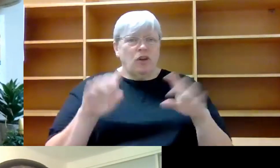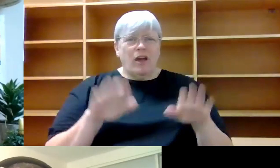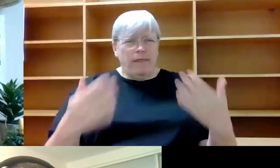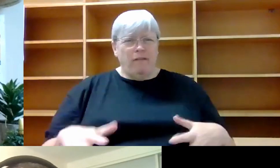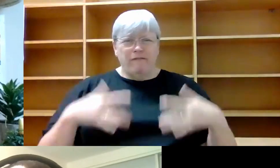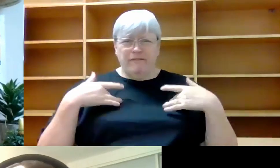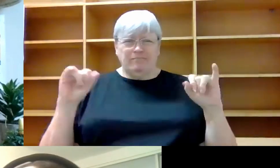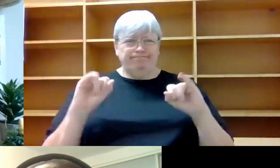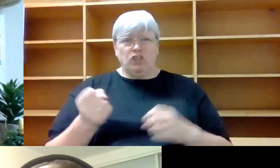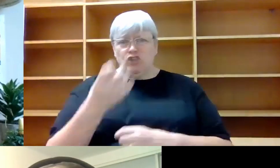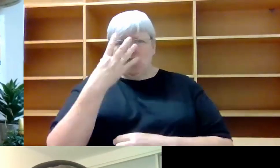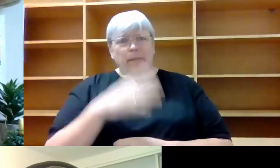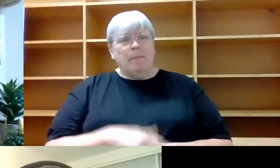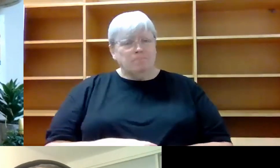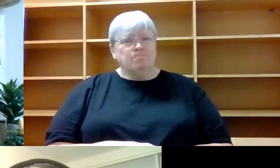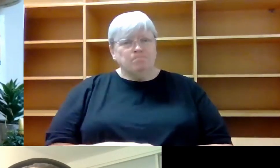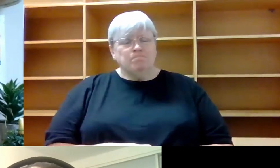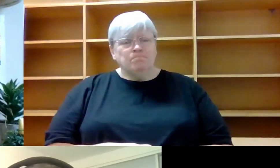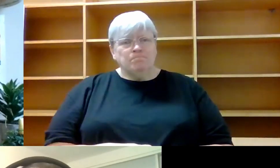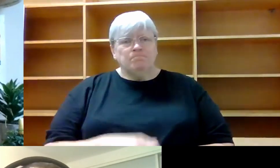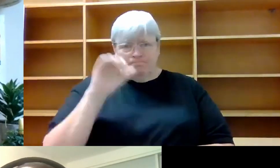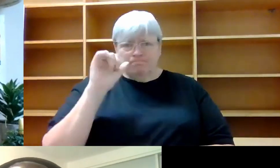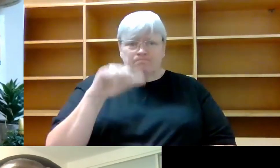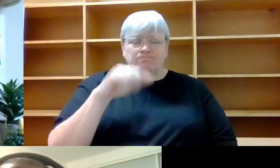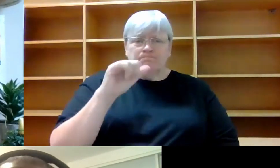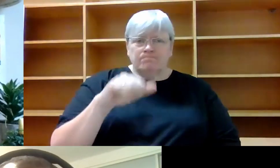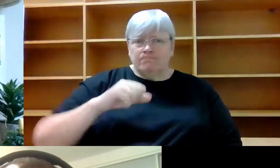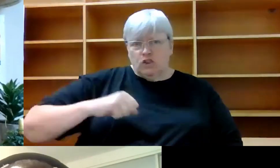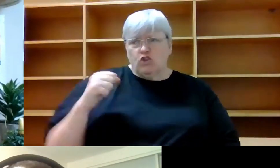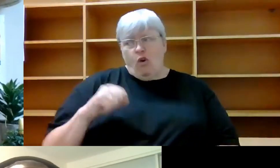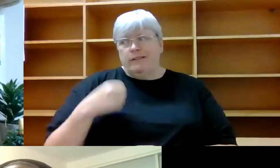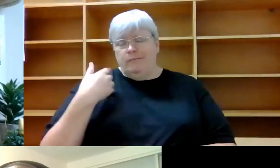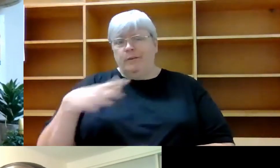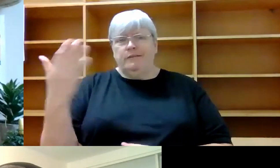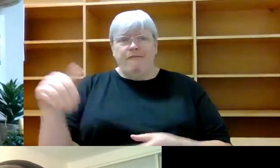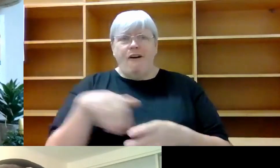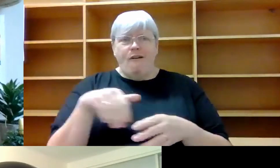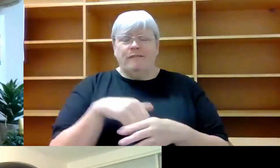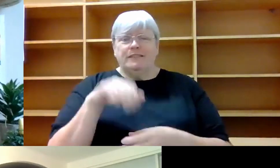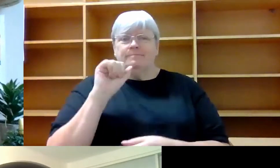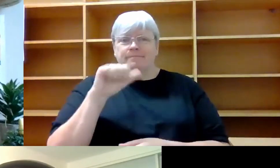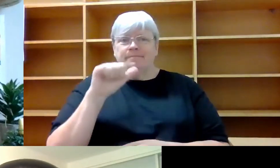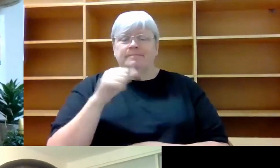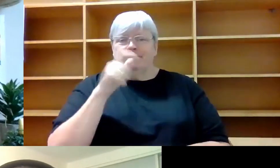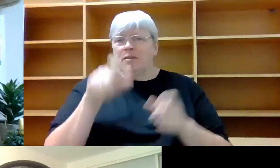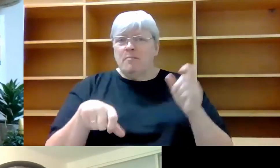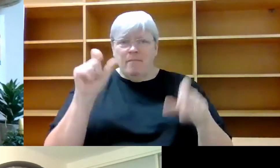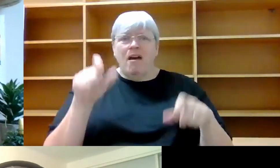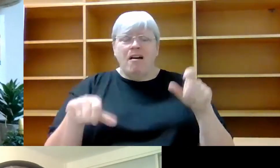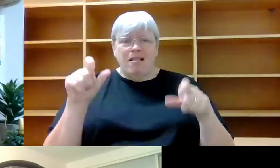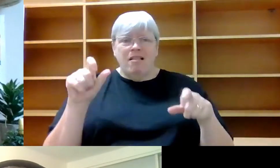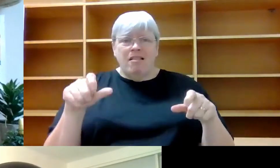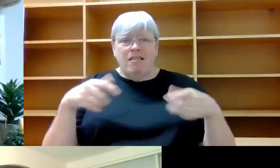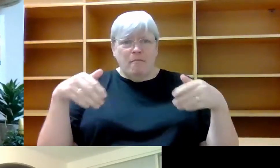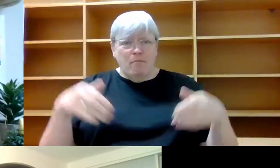know, so, and yes, indeed, Scotland, well, I wouldn't say Scotland, but people who were born in Scotland into